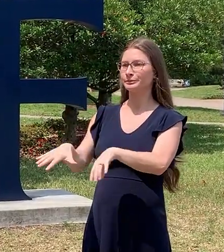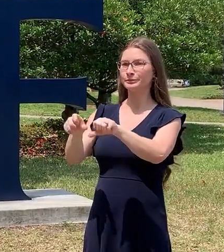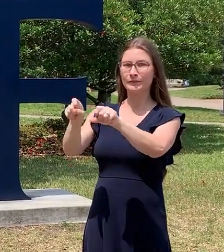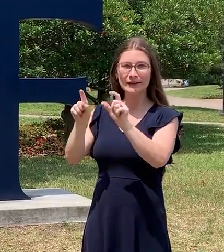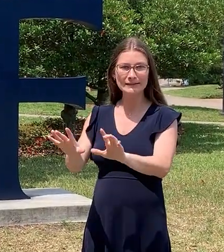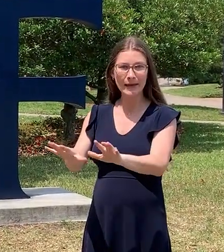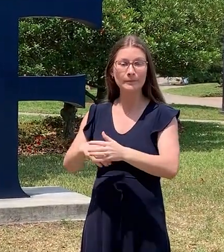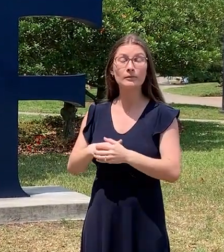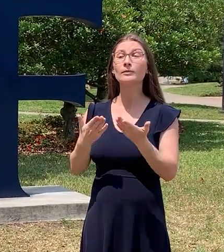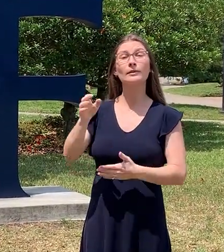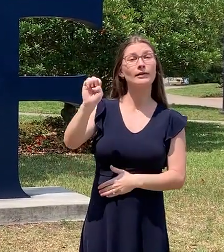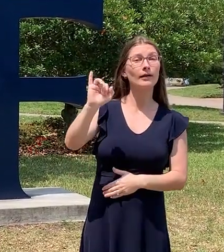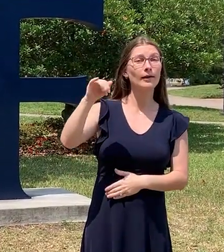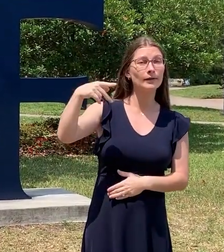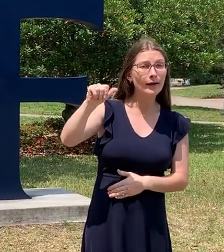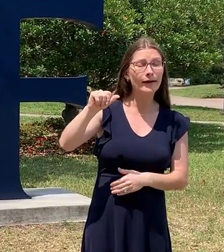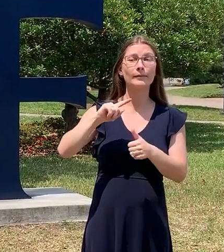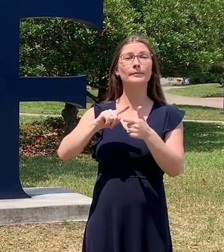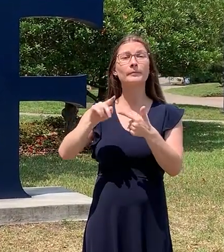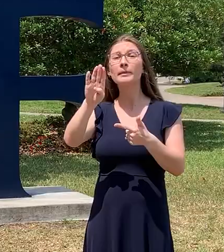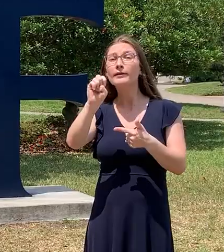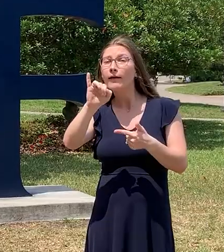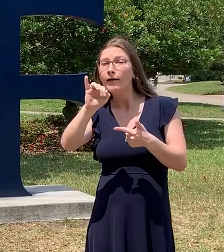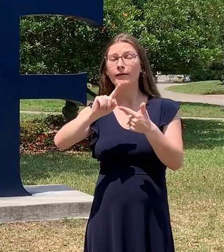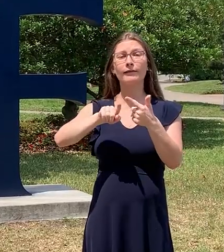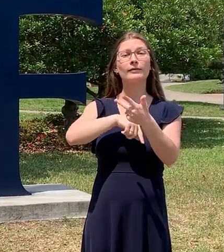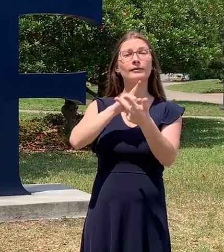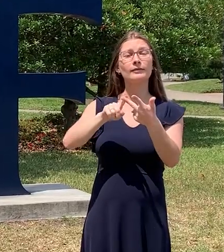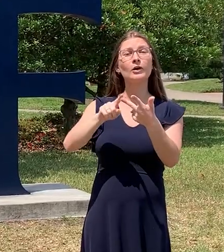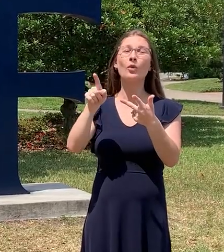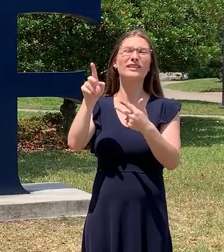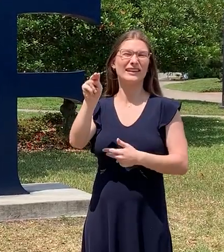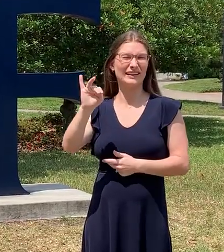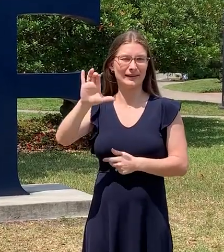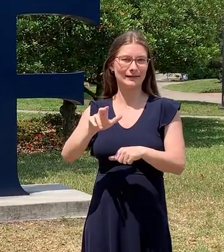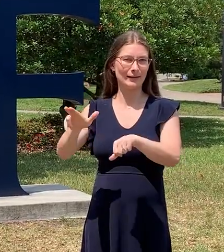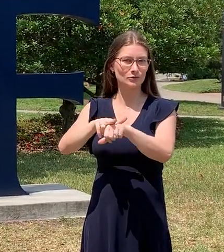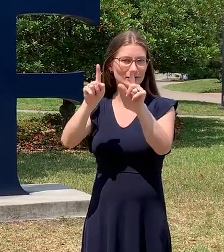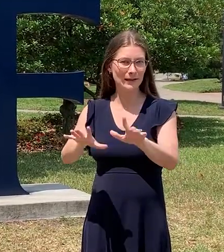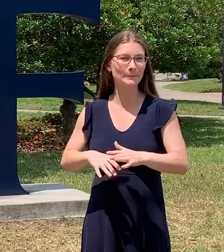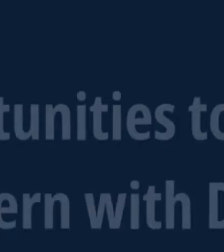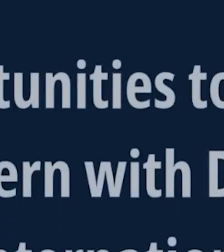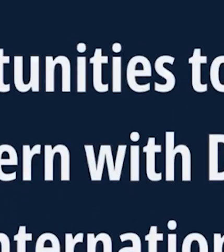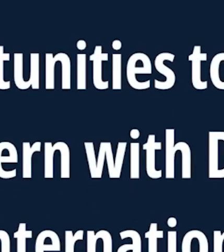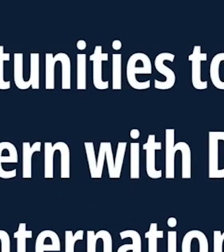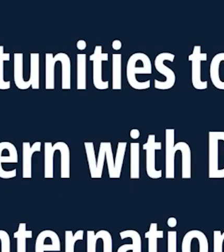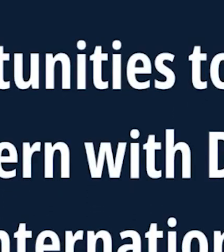they want to take the EIPA, the BEI, or the NIC.